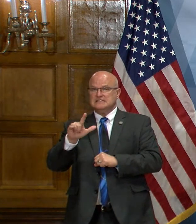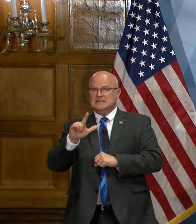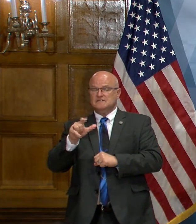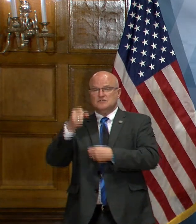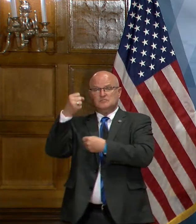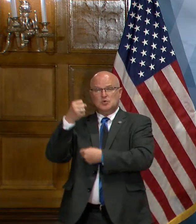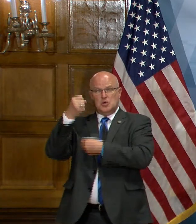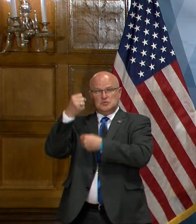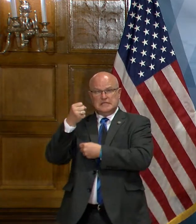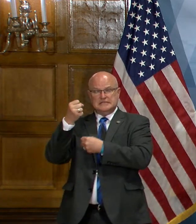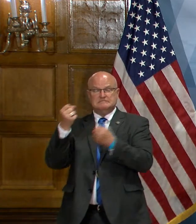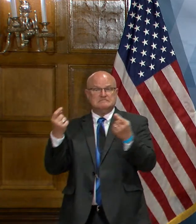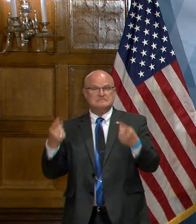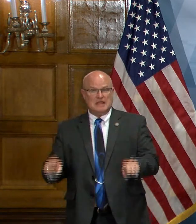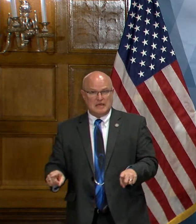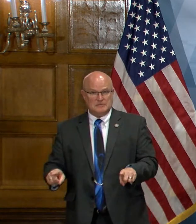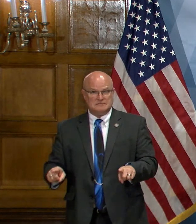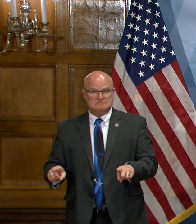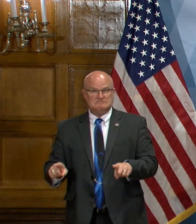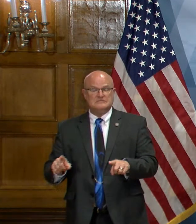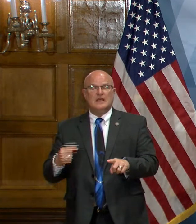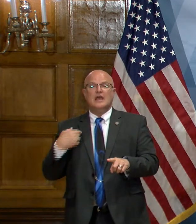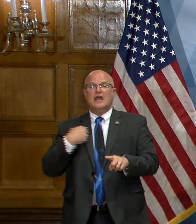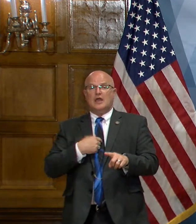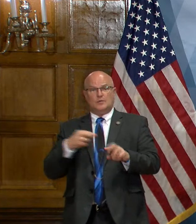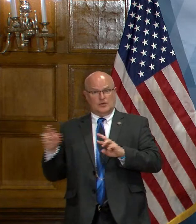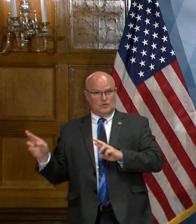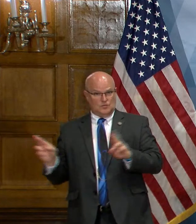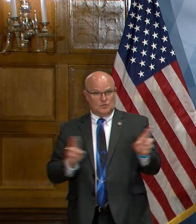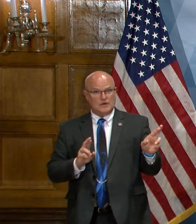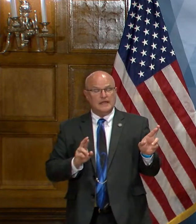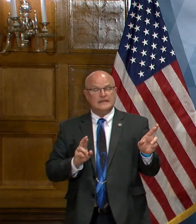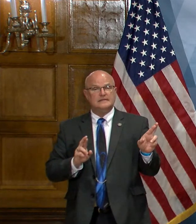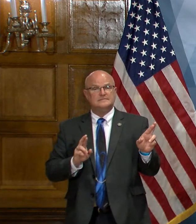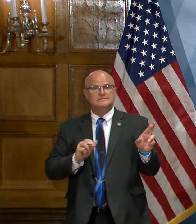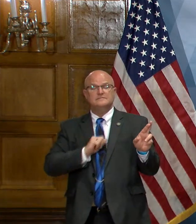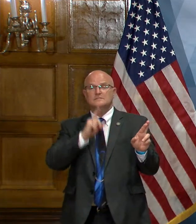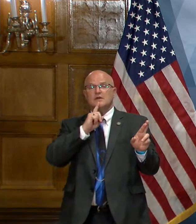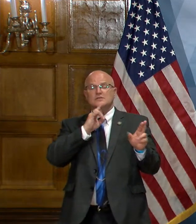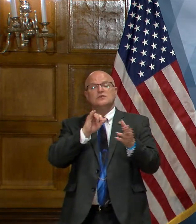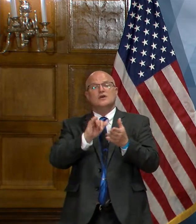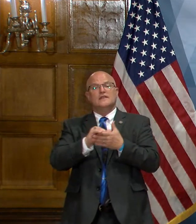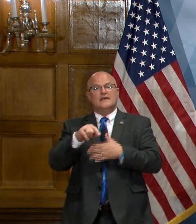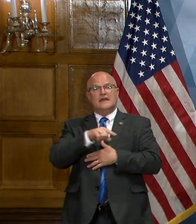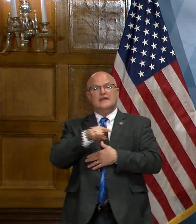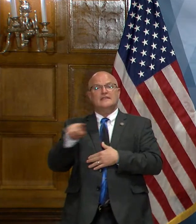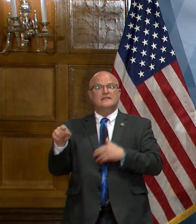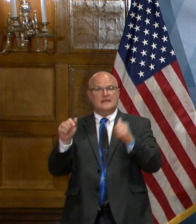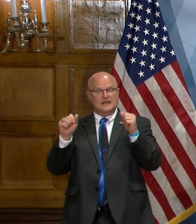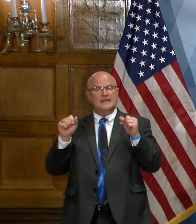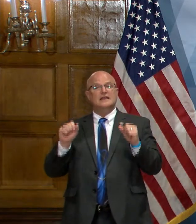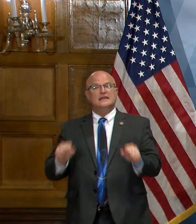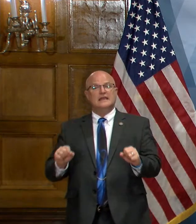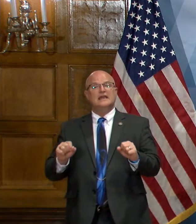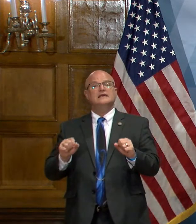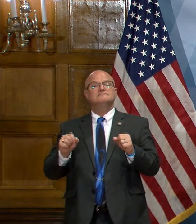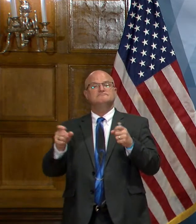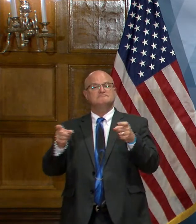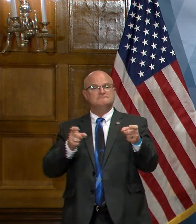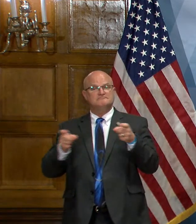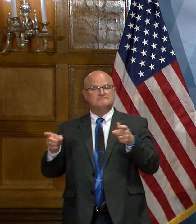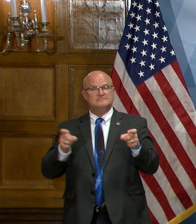will occur, and that we are prepared to make sure that they can be